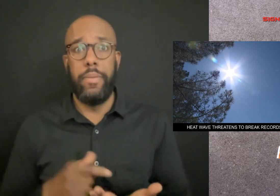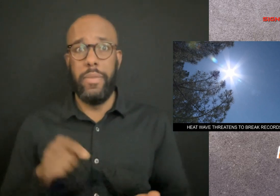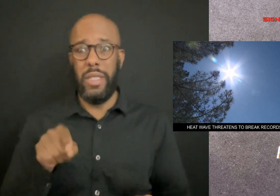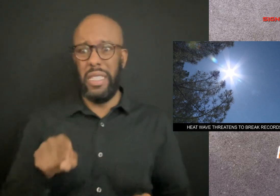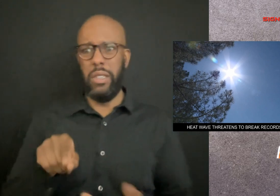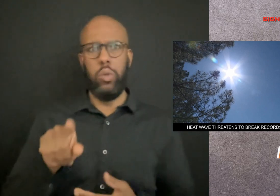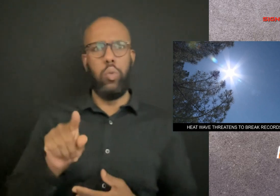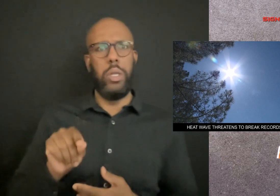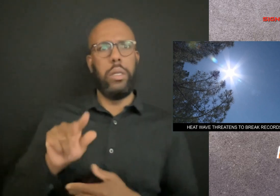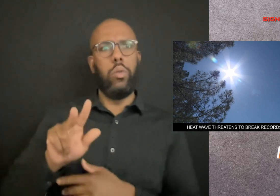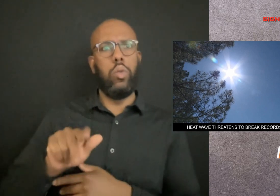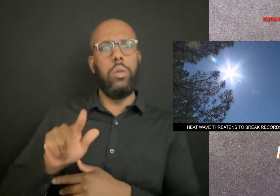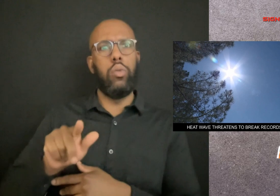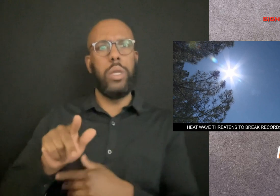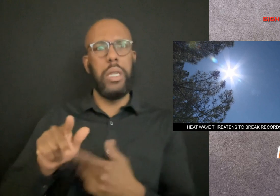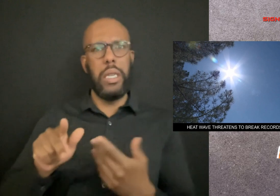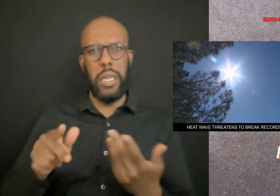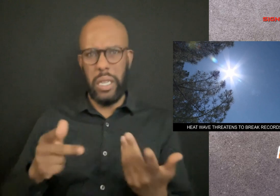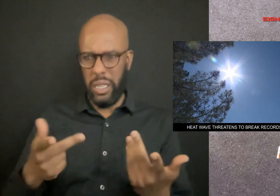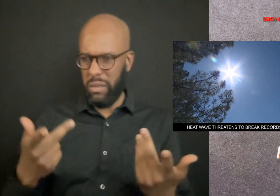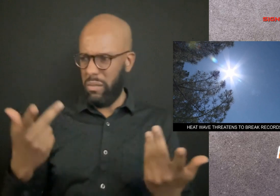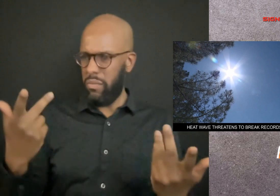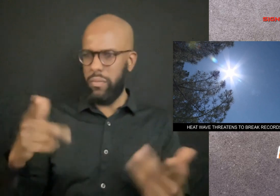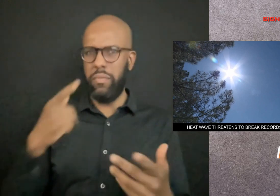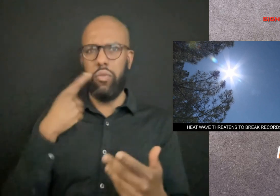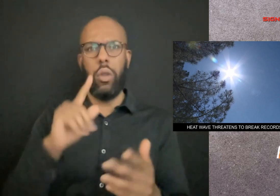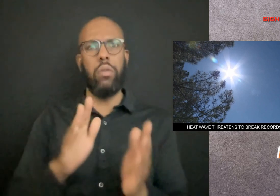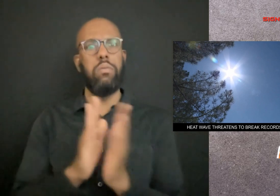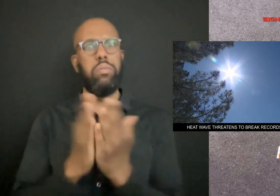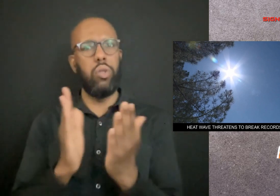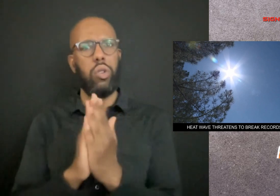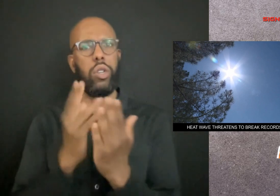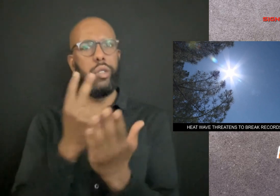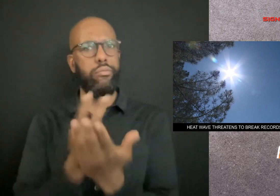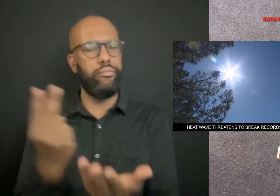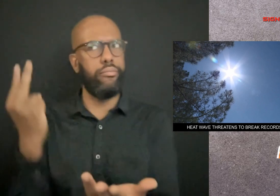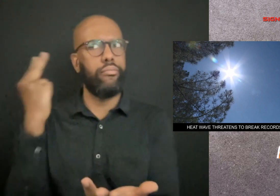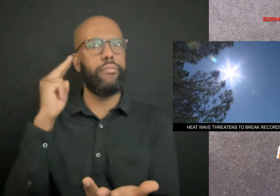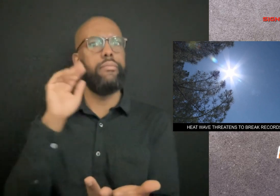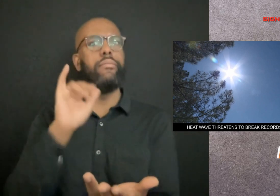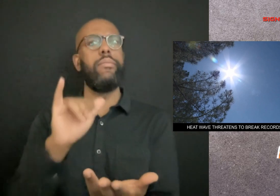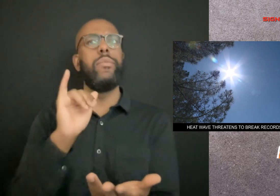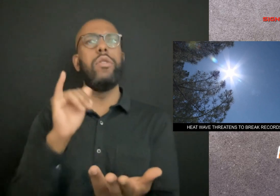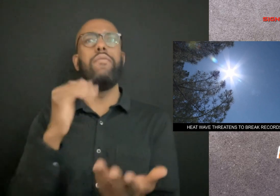Making 2023 a year for the record books, but for all the wrong reasons.